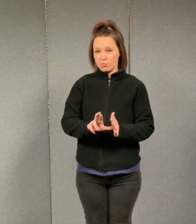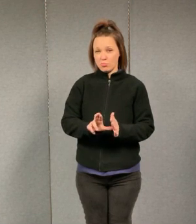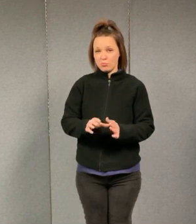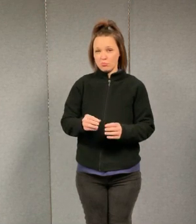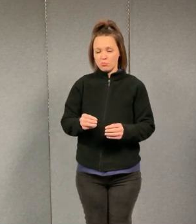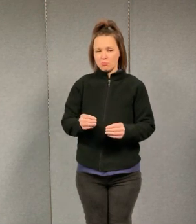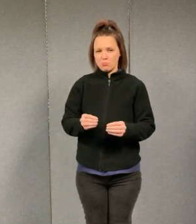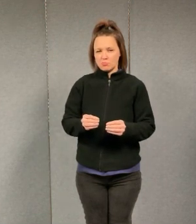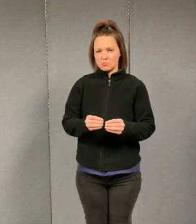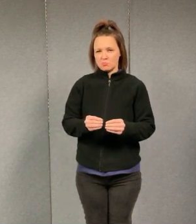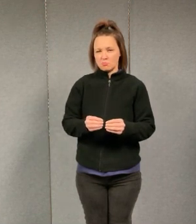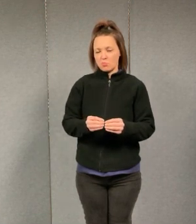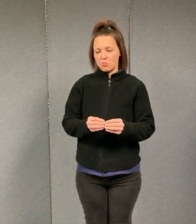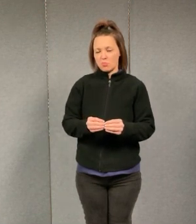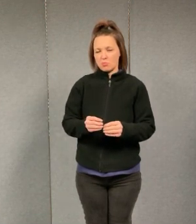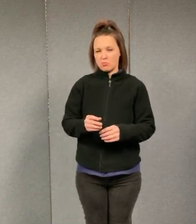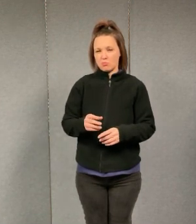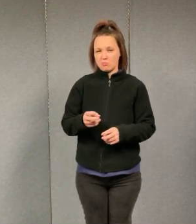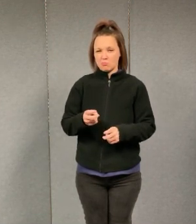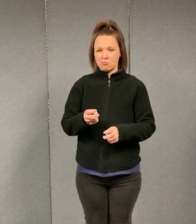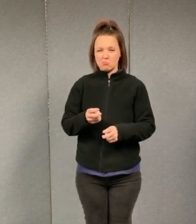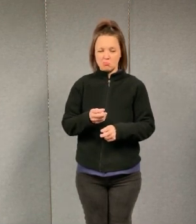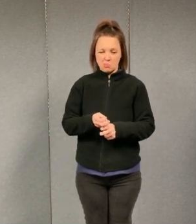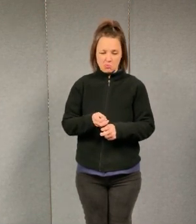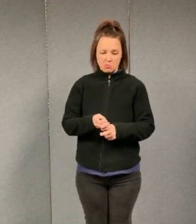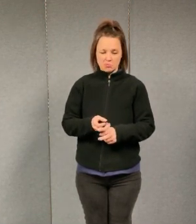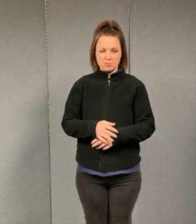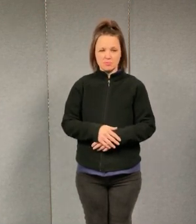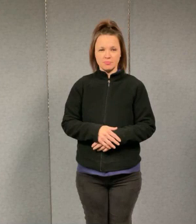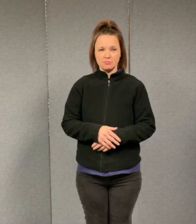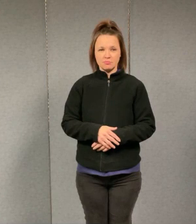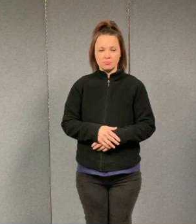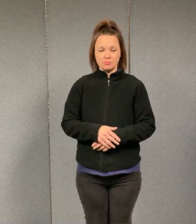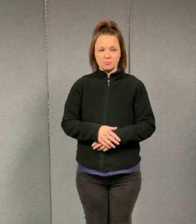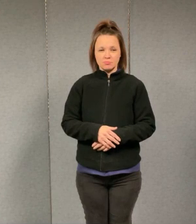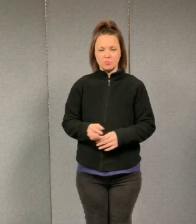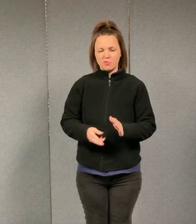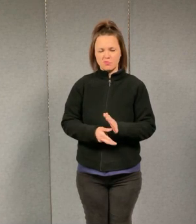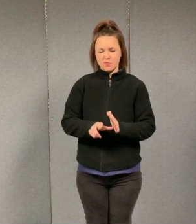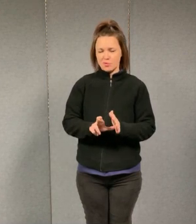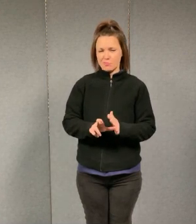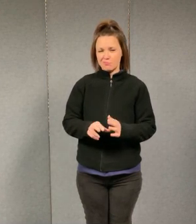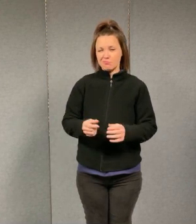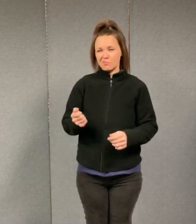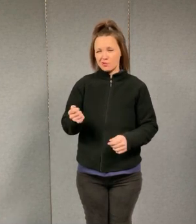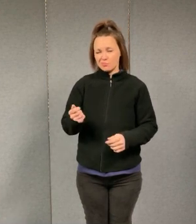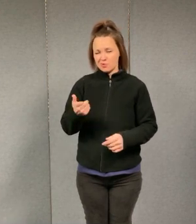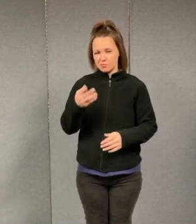do is review some formulas that we've studied already, and we'll use them to solve some actual